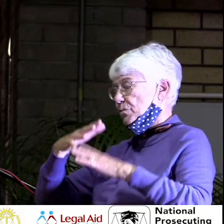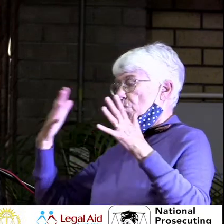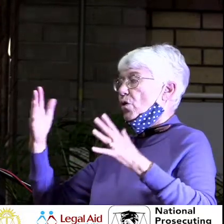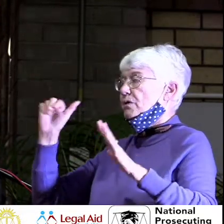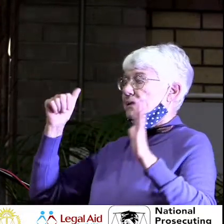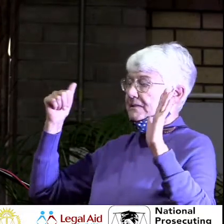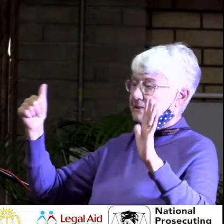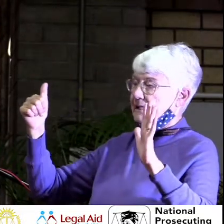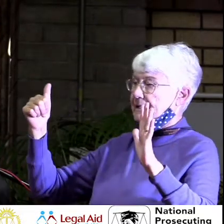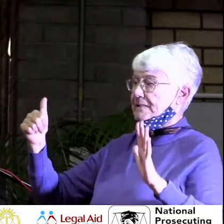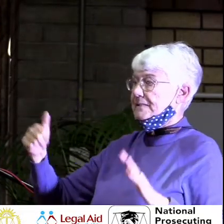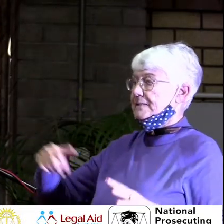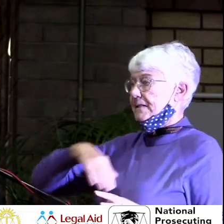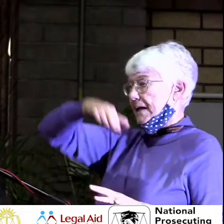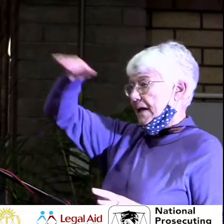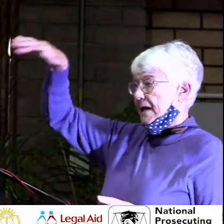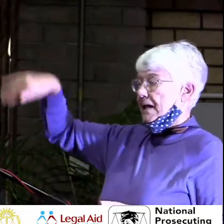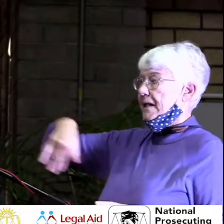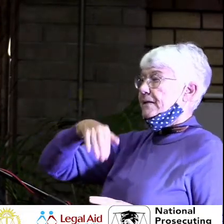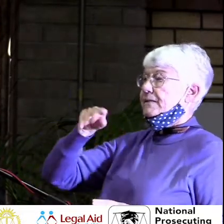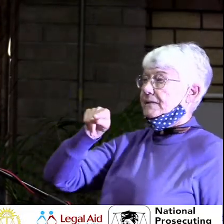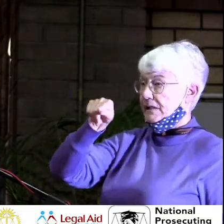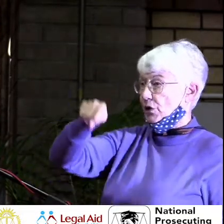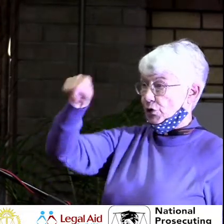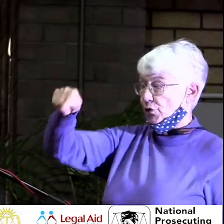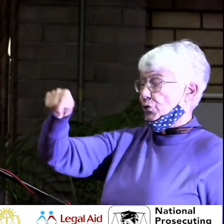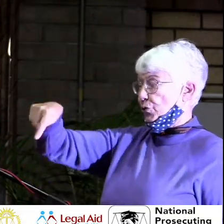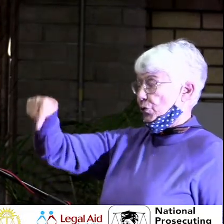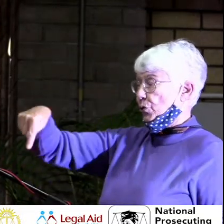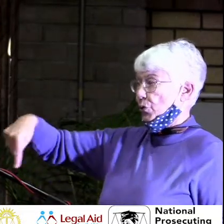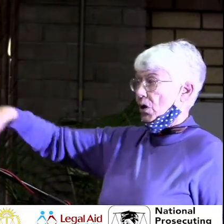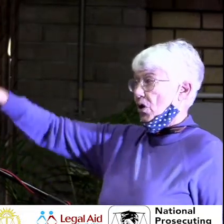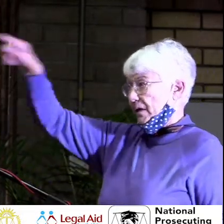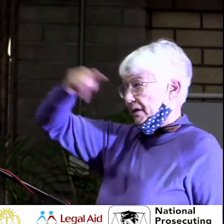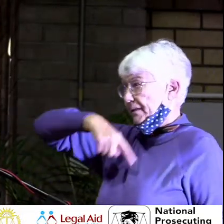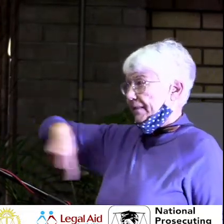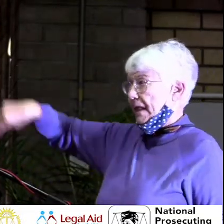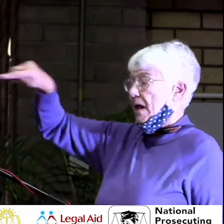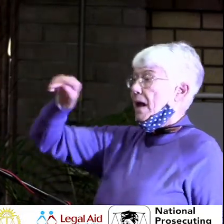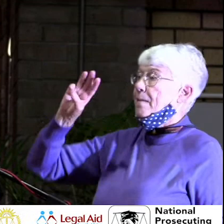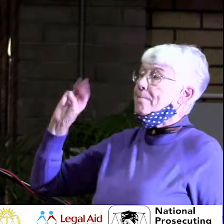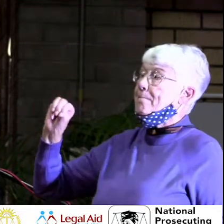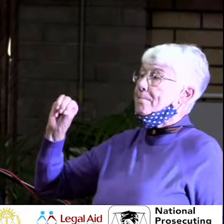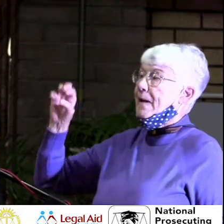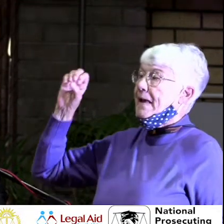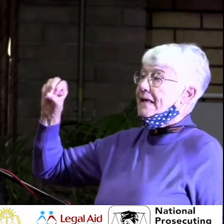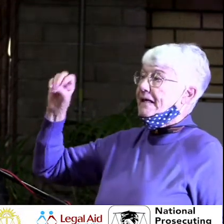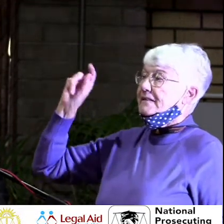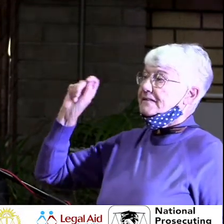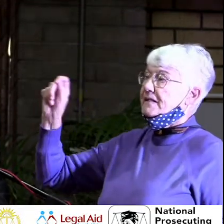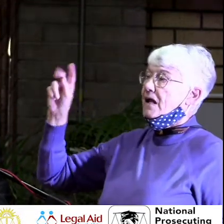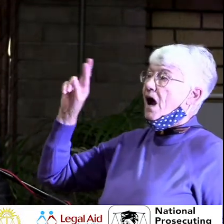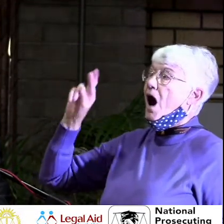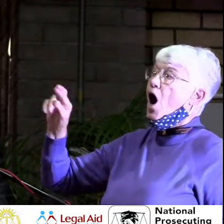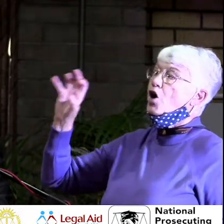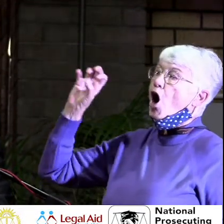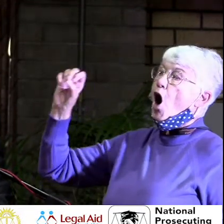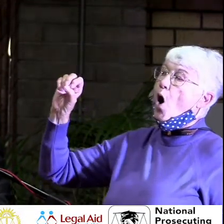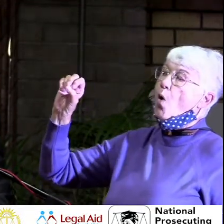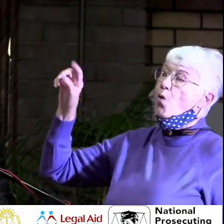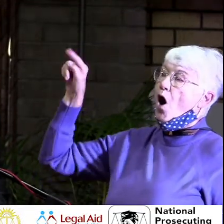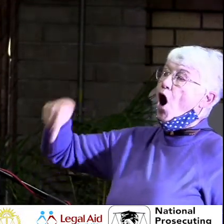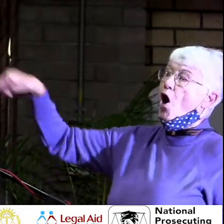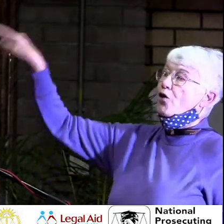need to see that you are in a metro where there's a lot of people. But the other point then I wanted to